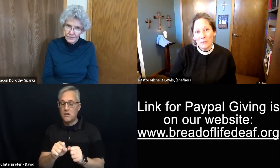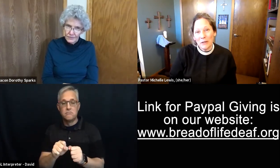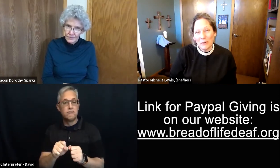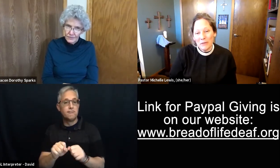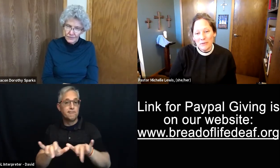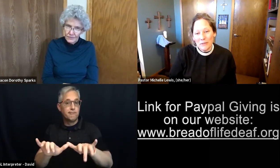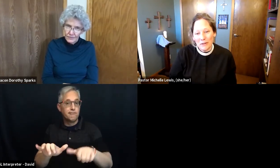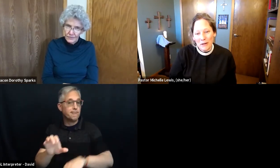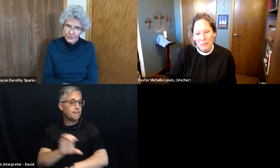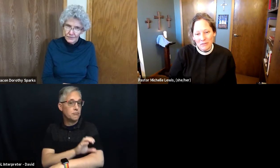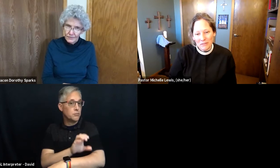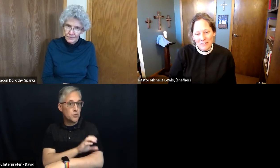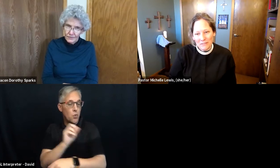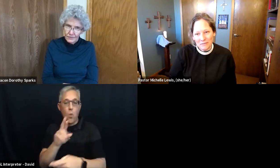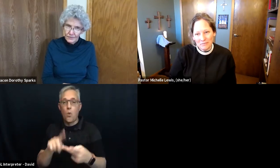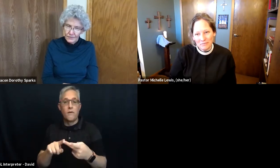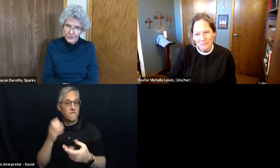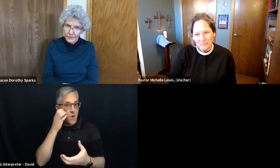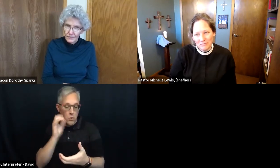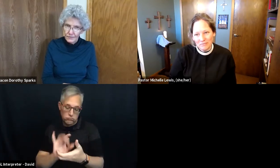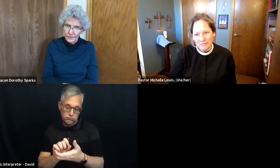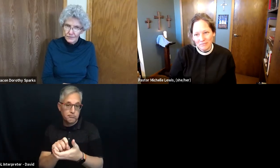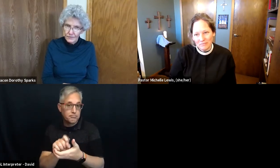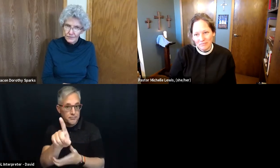for the work that we do here at Bread of Life.